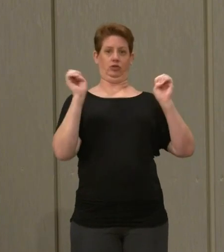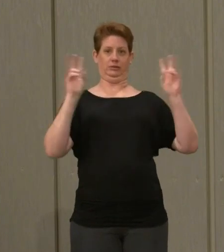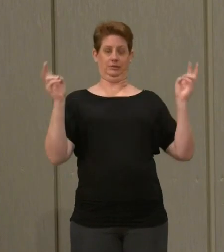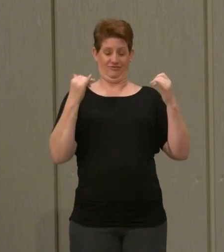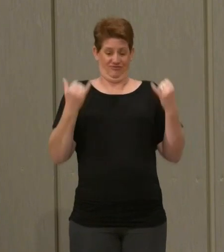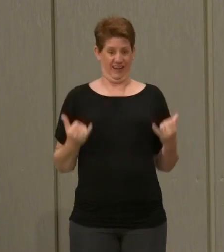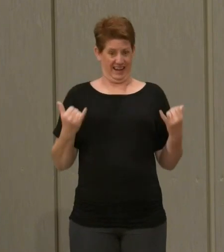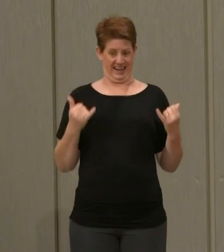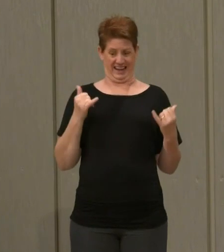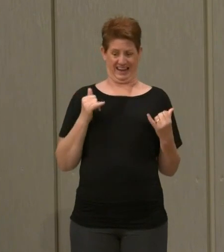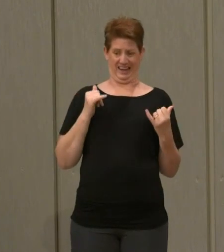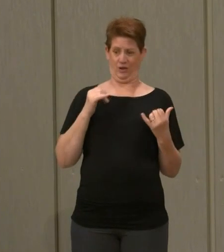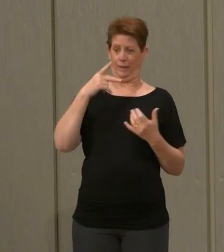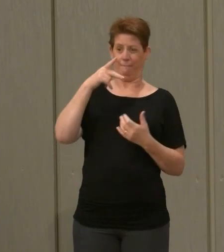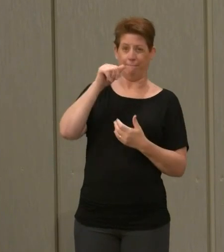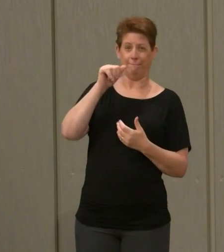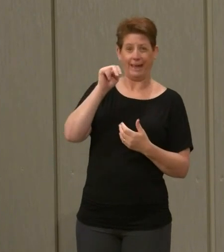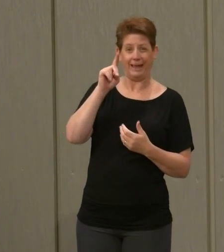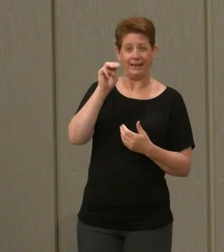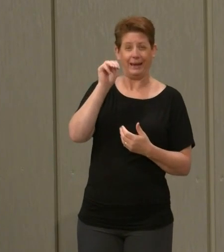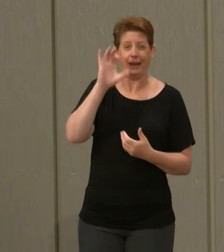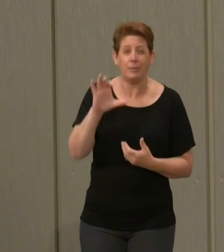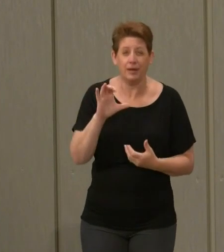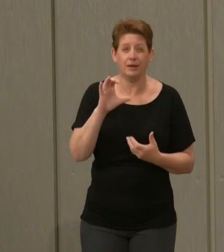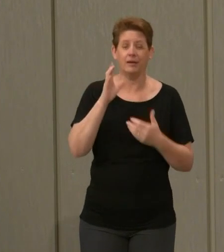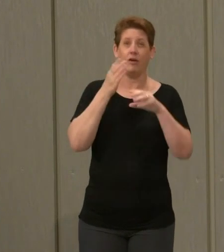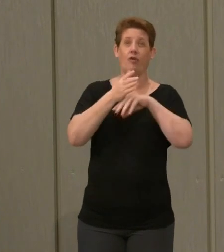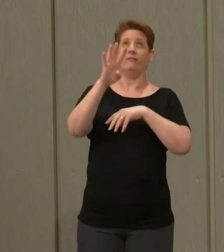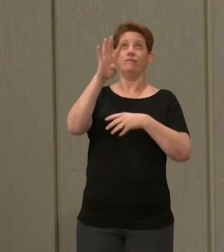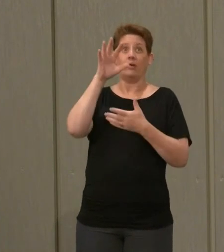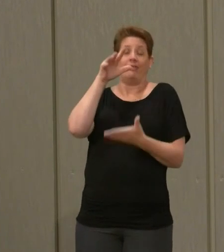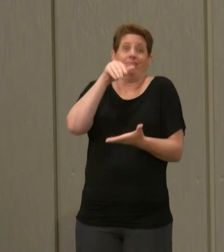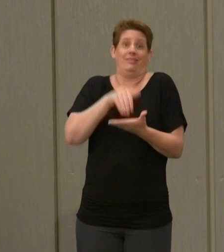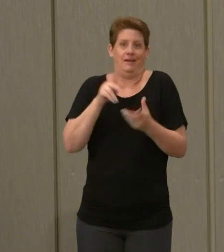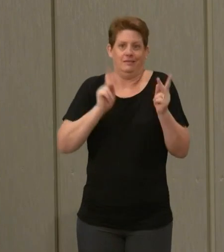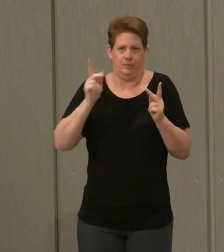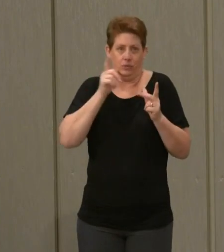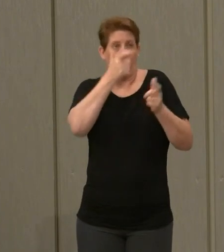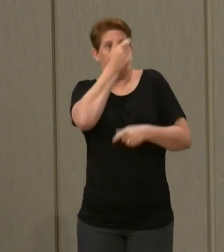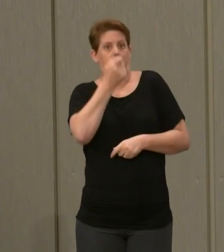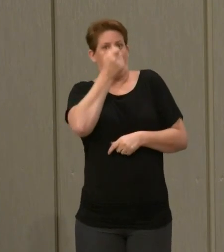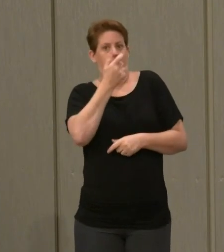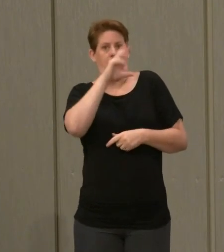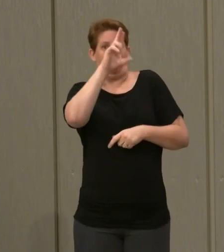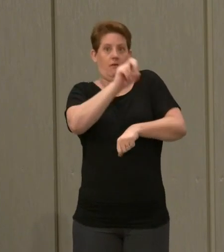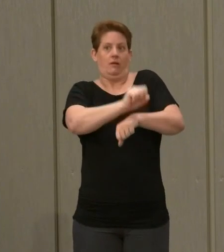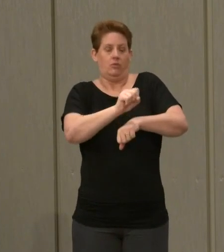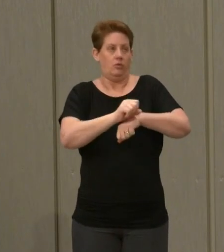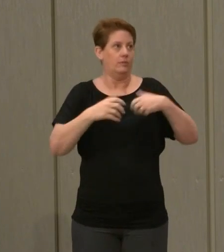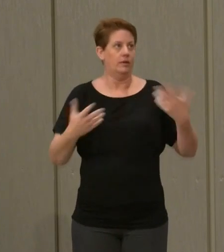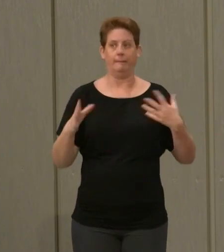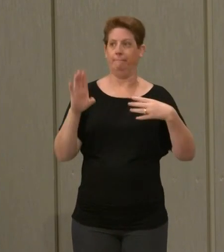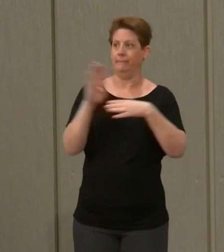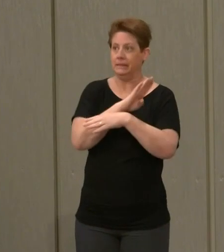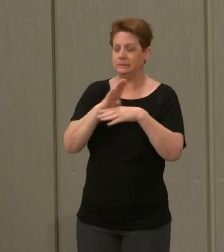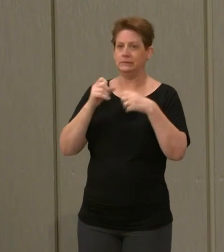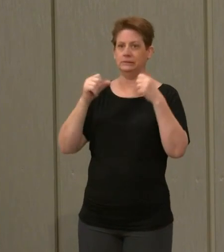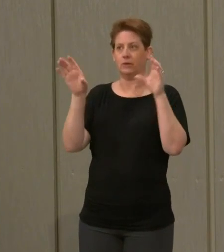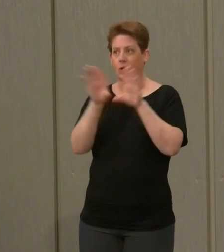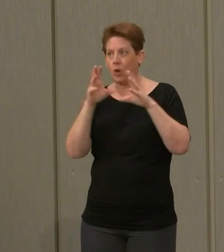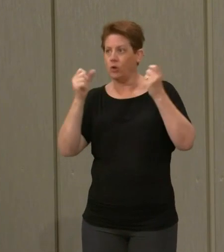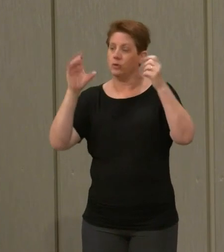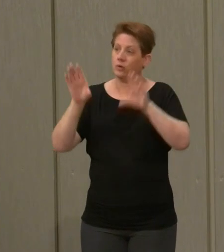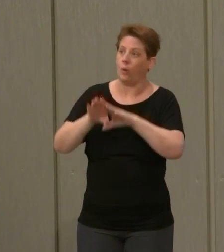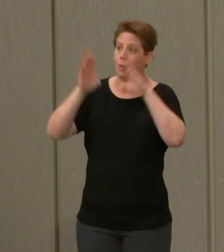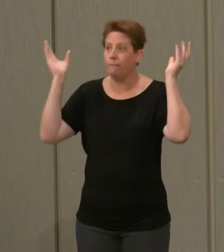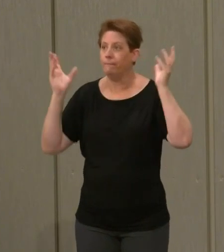pandemic. We've got over 400,000 people that are drawing unemployment, that are out of work. We've got businesses trying to open. People want to know when they